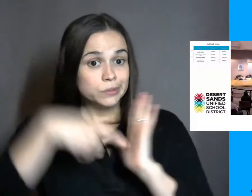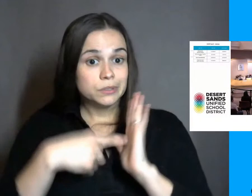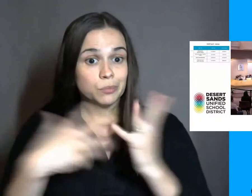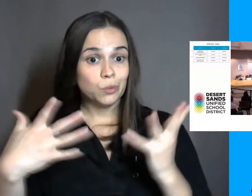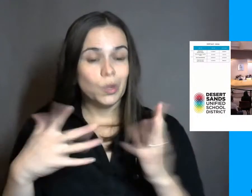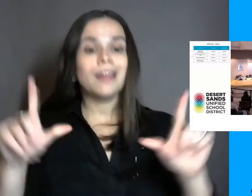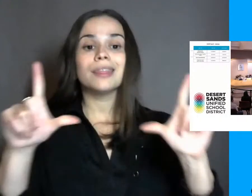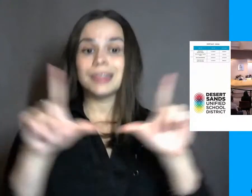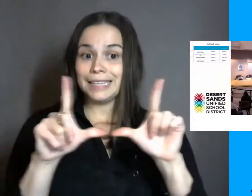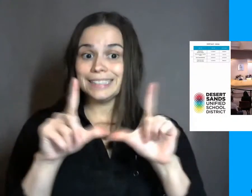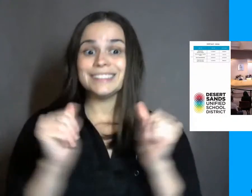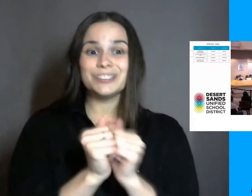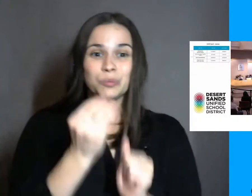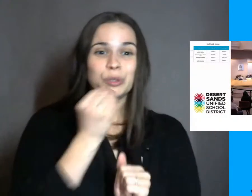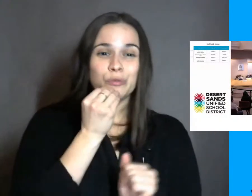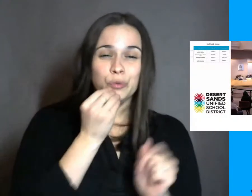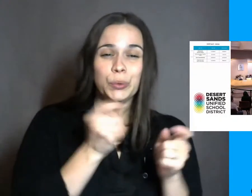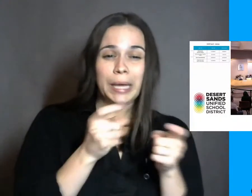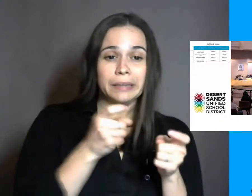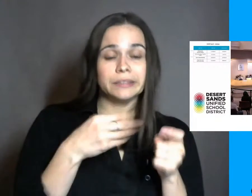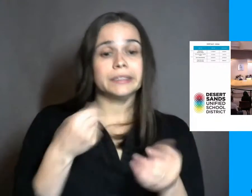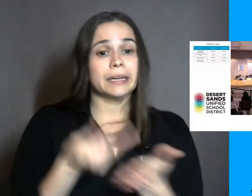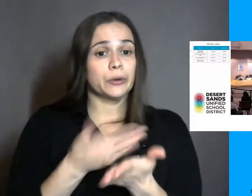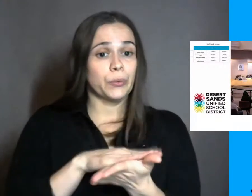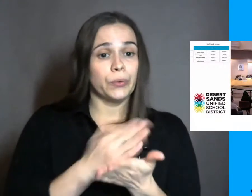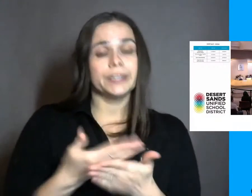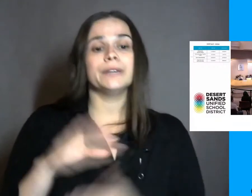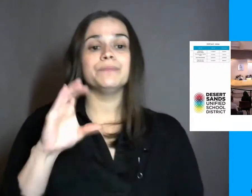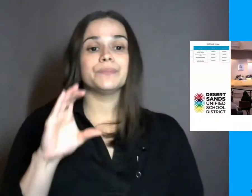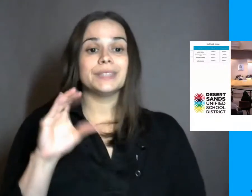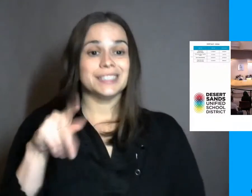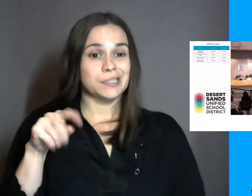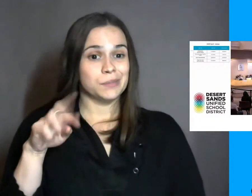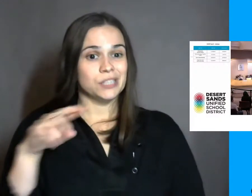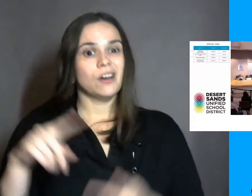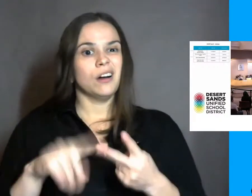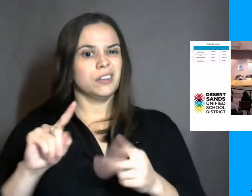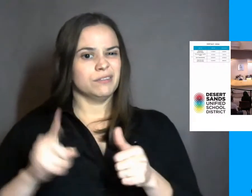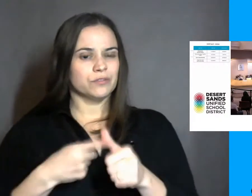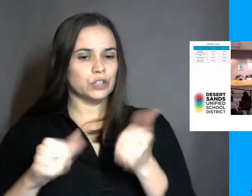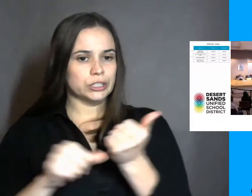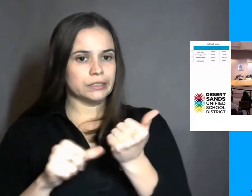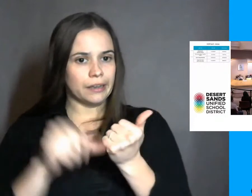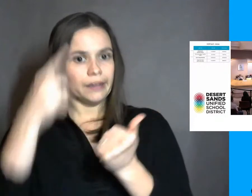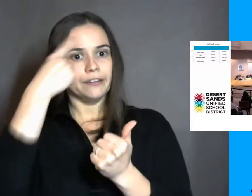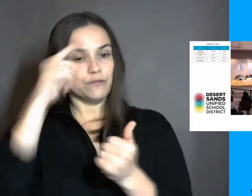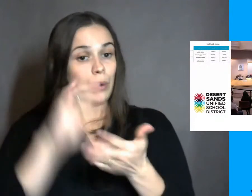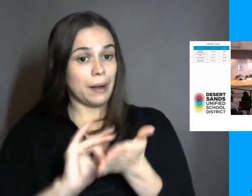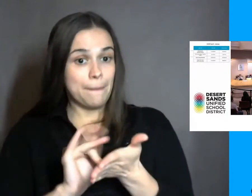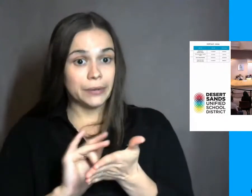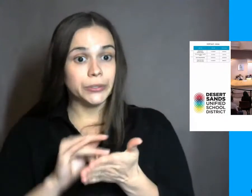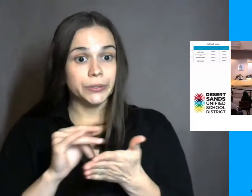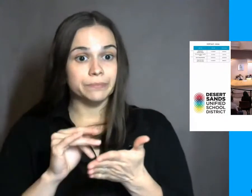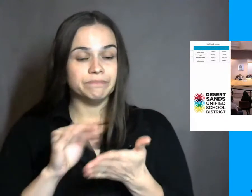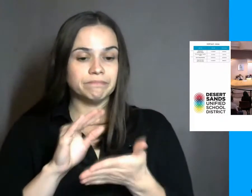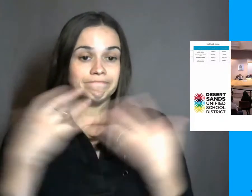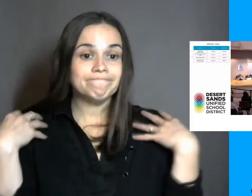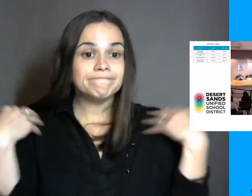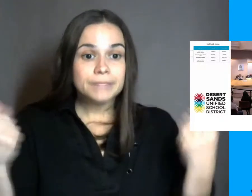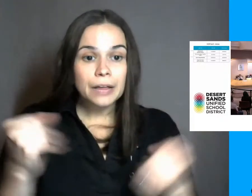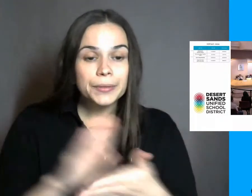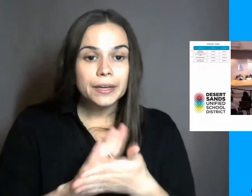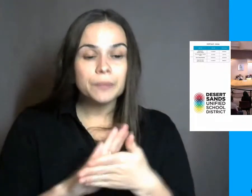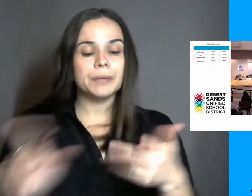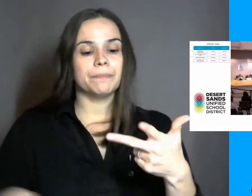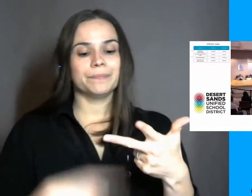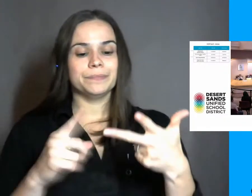with food handling and culinary, first aid and CPR certification in the medical and academy, health academies, and